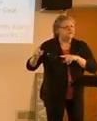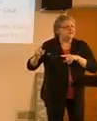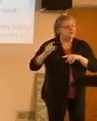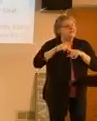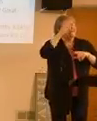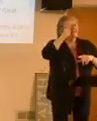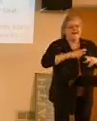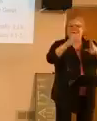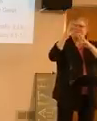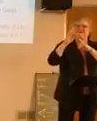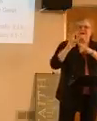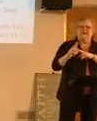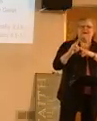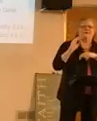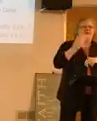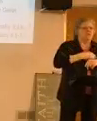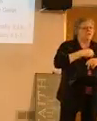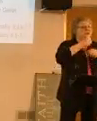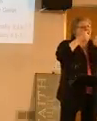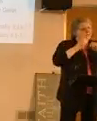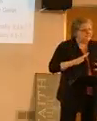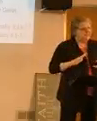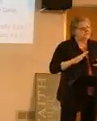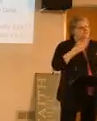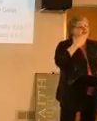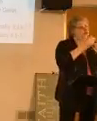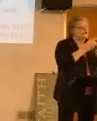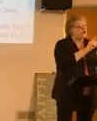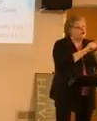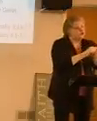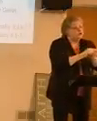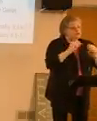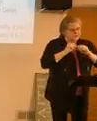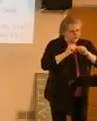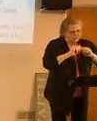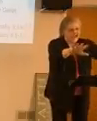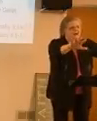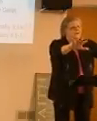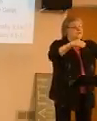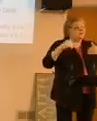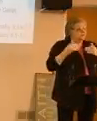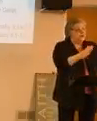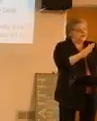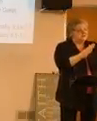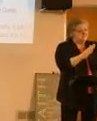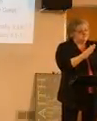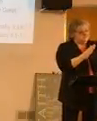is honored and we're blessed and the good news goes out in a way